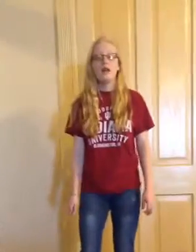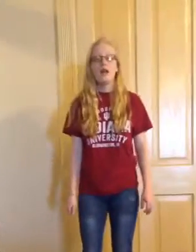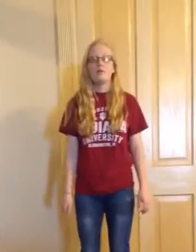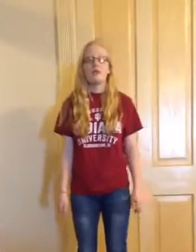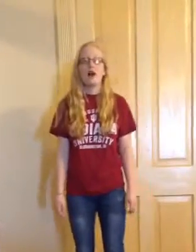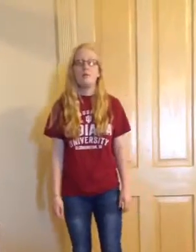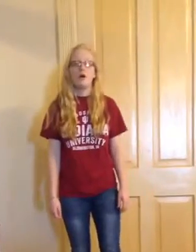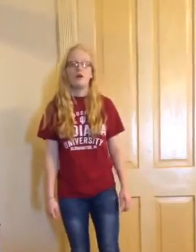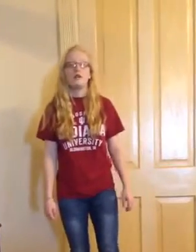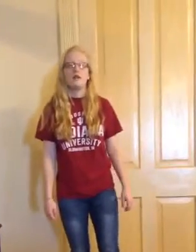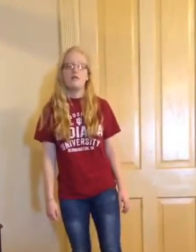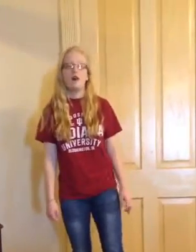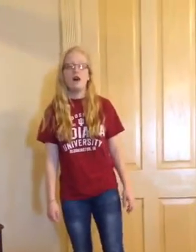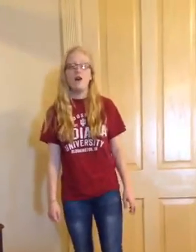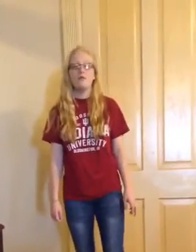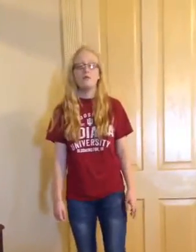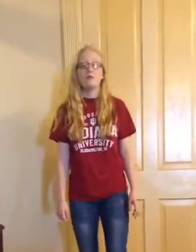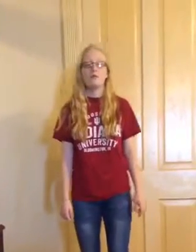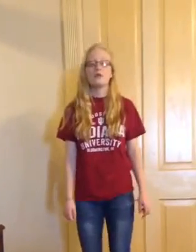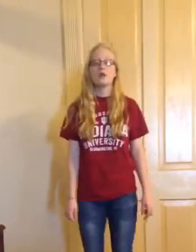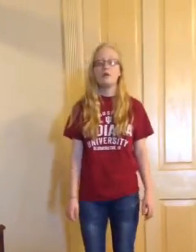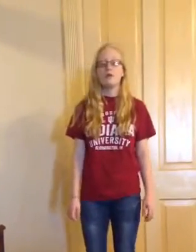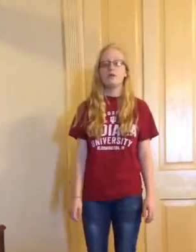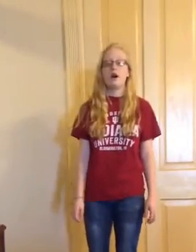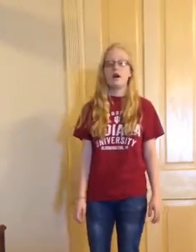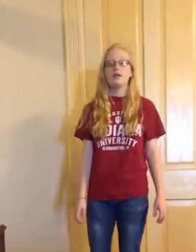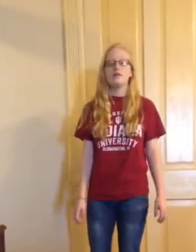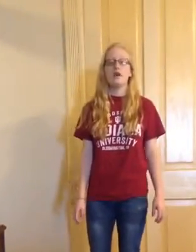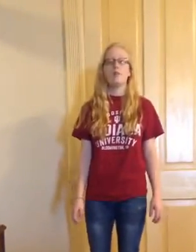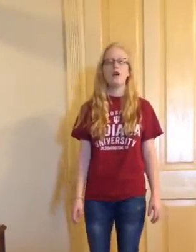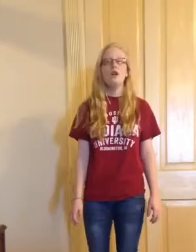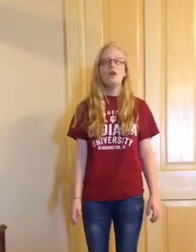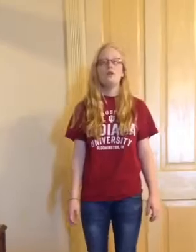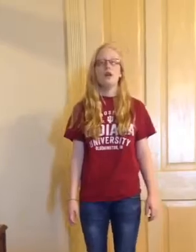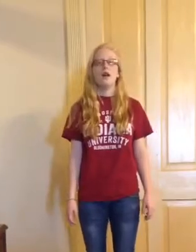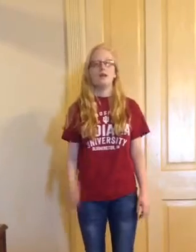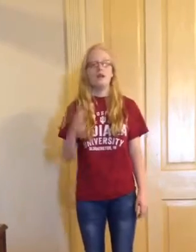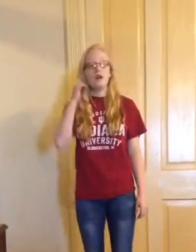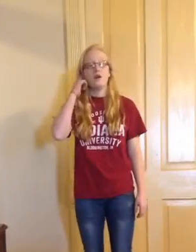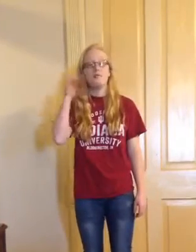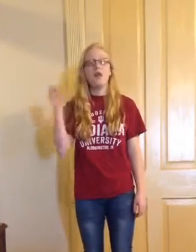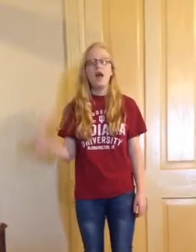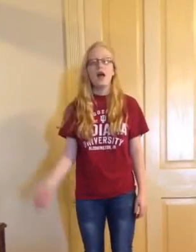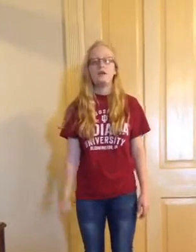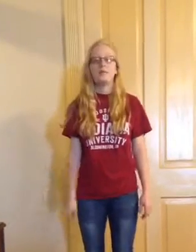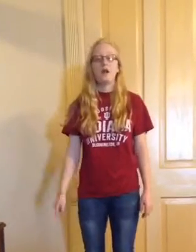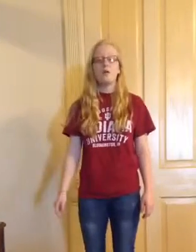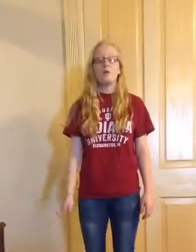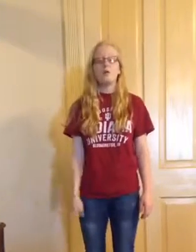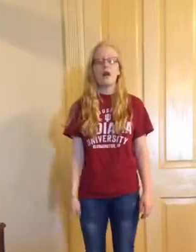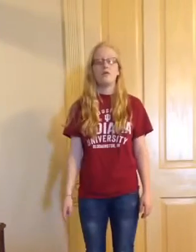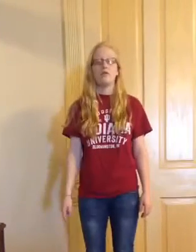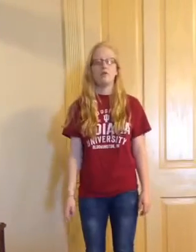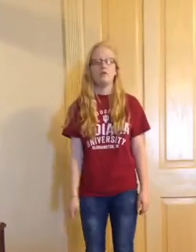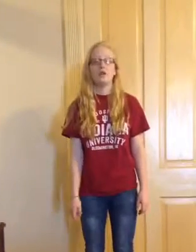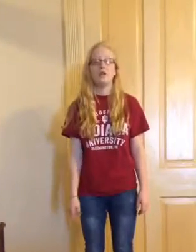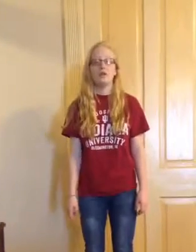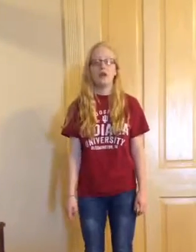Communicating without words is very helpful, especially when you are talking to someone who can't hear. It is applicable to everyone to communicate